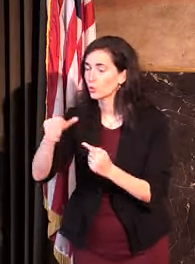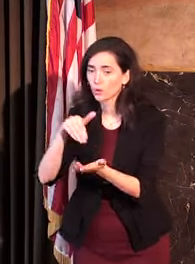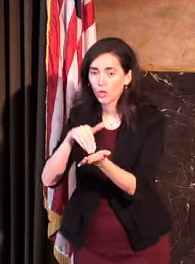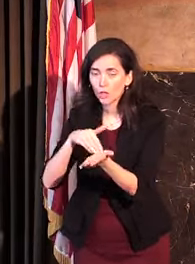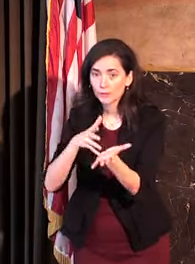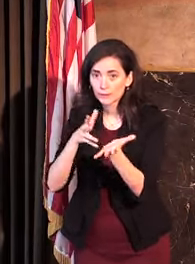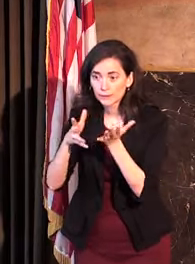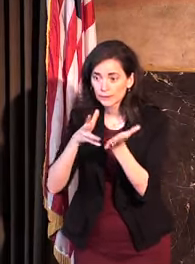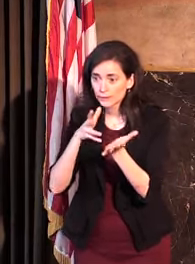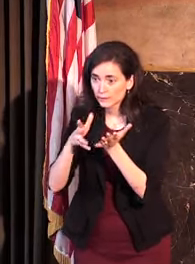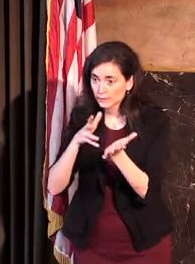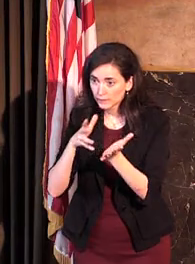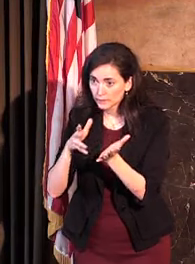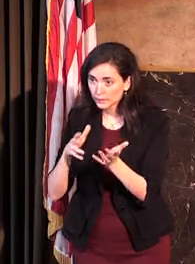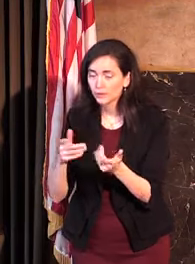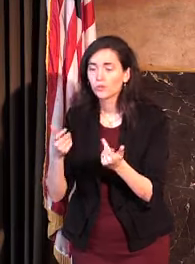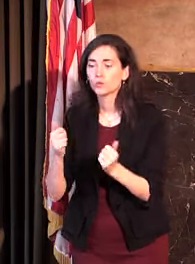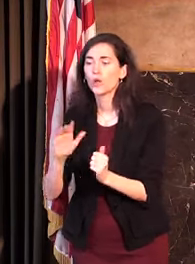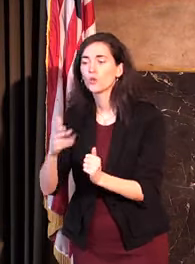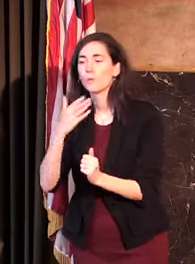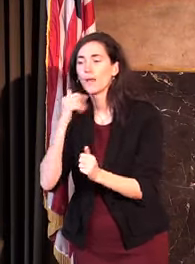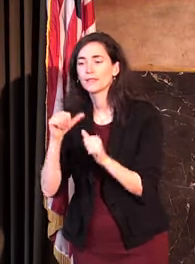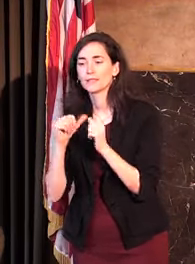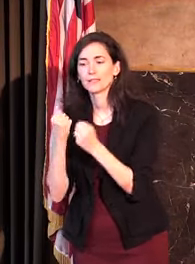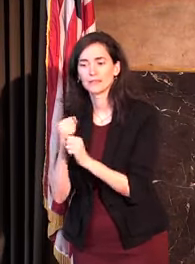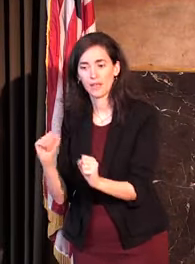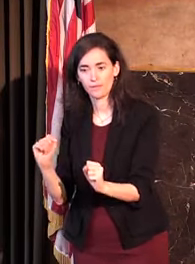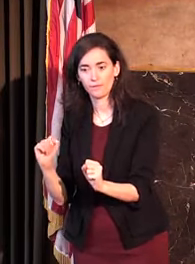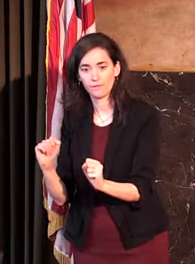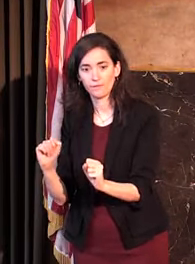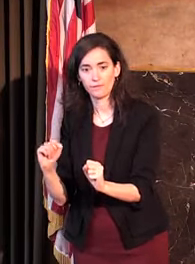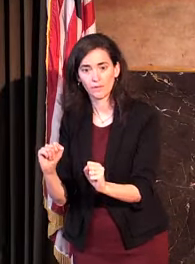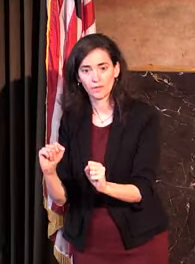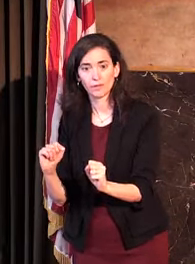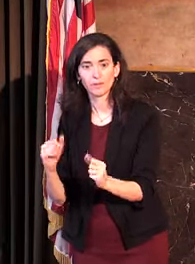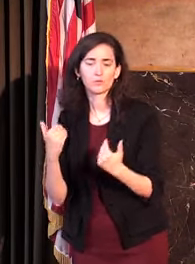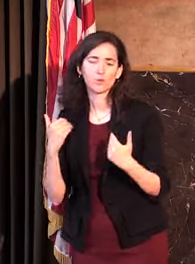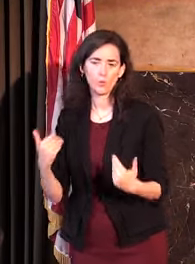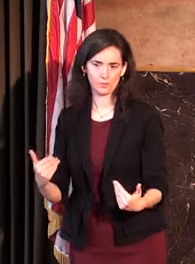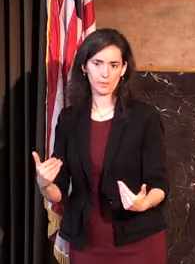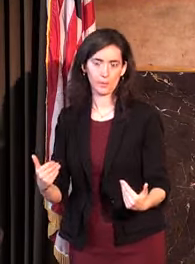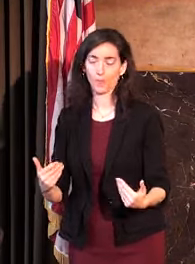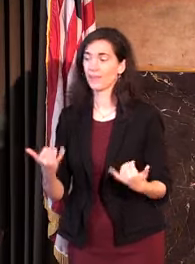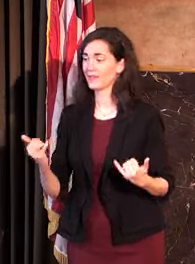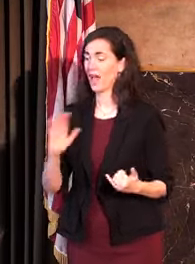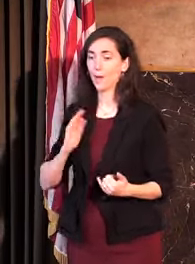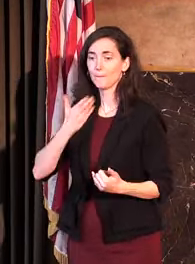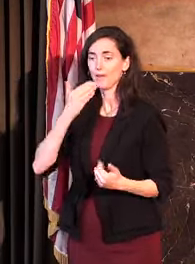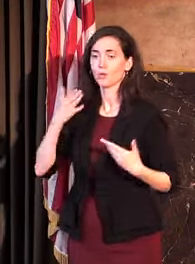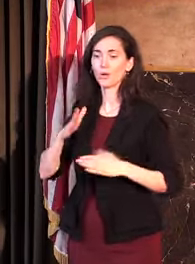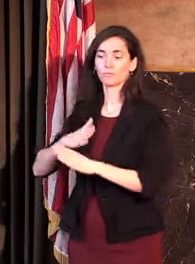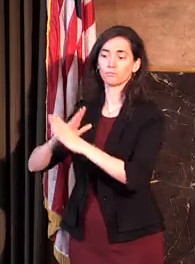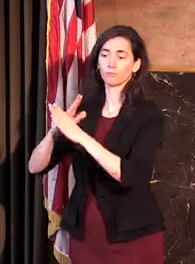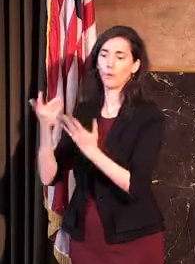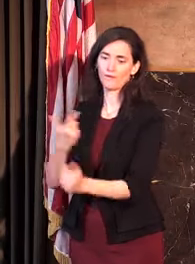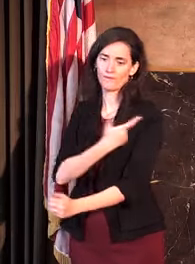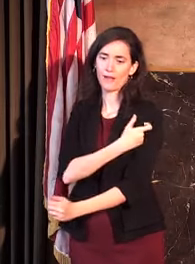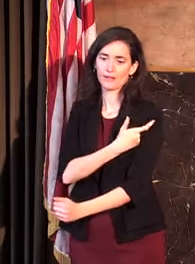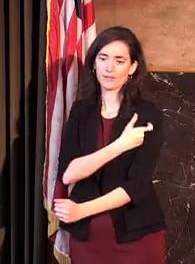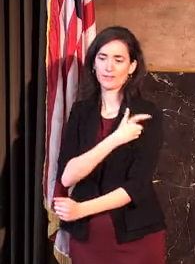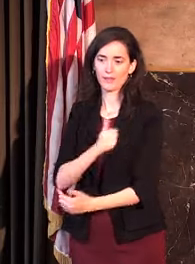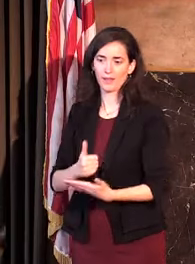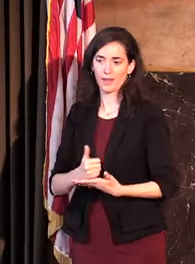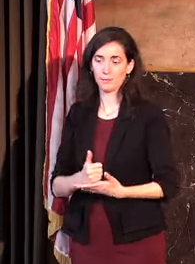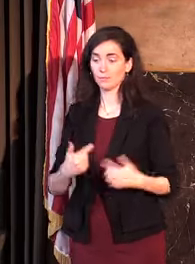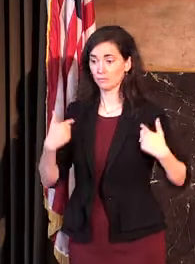professionals, and do what you can to stay safe. And like I said, right now, the best tool we have is vaccination. From